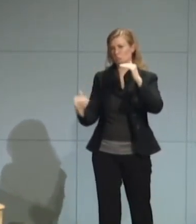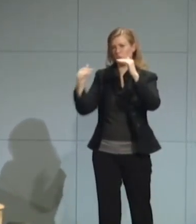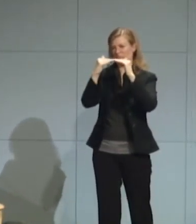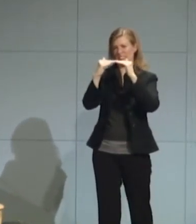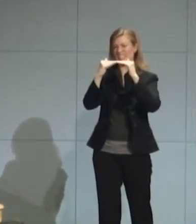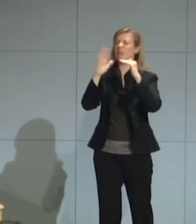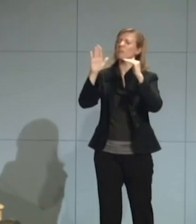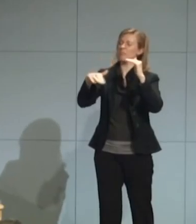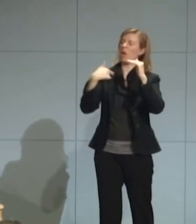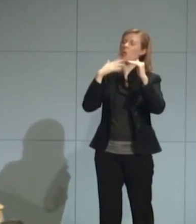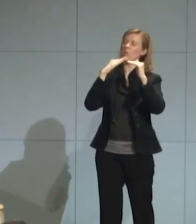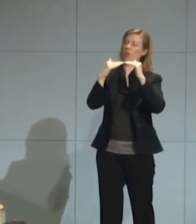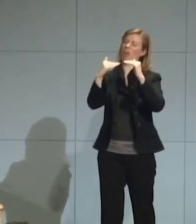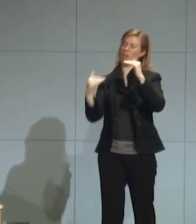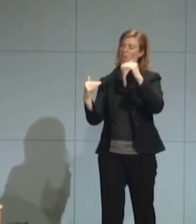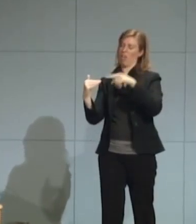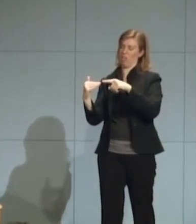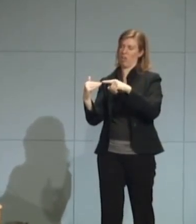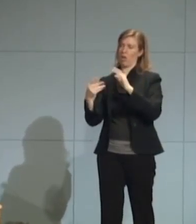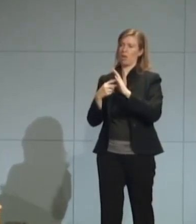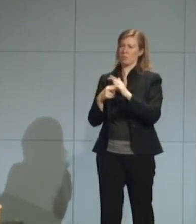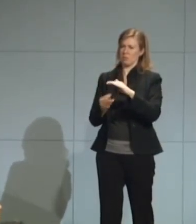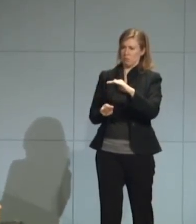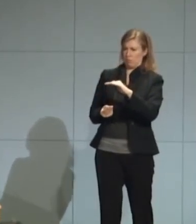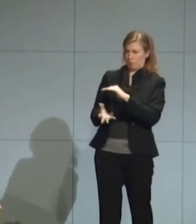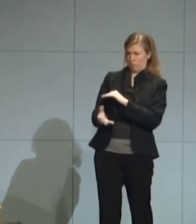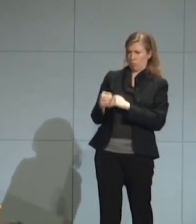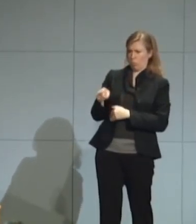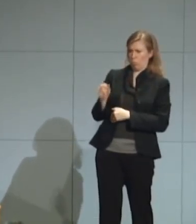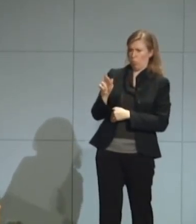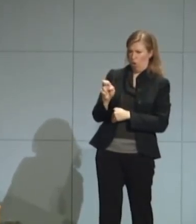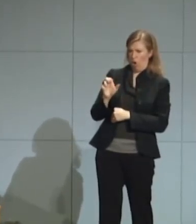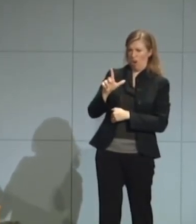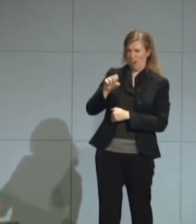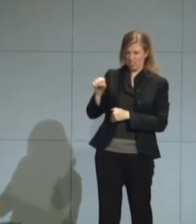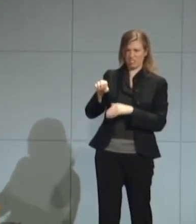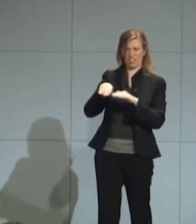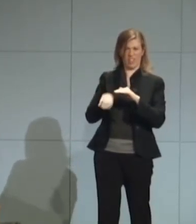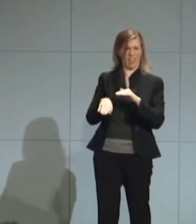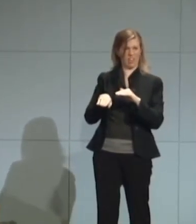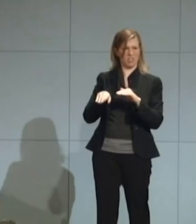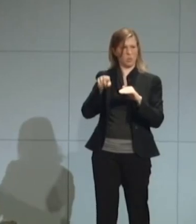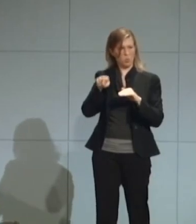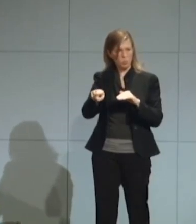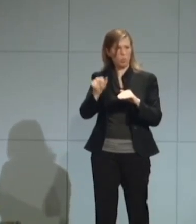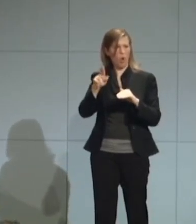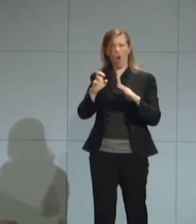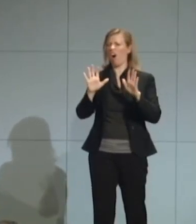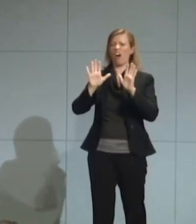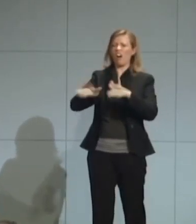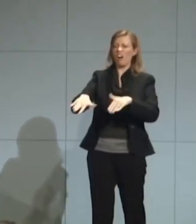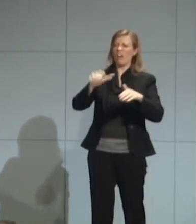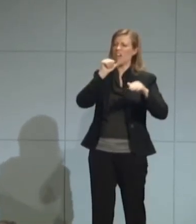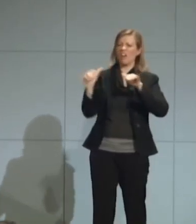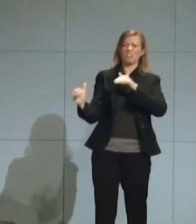terms of proficiency. That's double the national average, which is already bad enough. I mean, if you have a